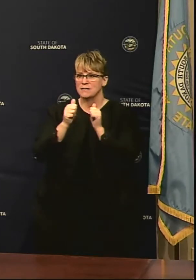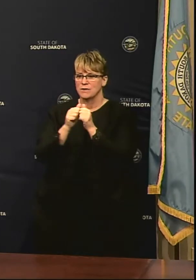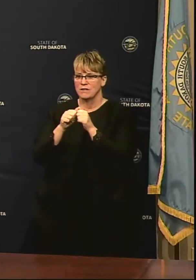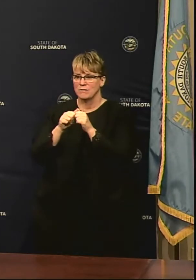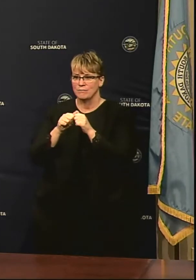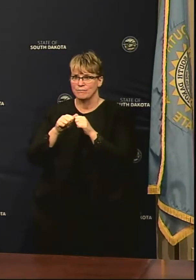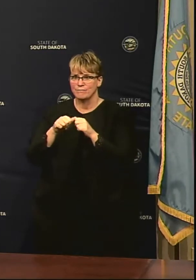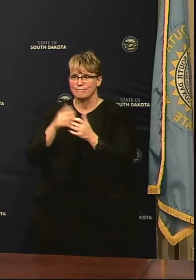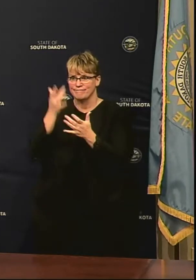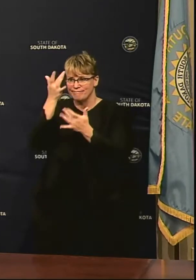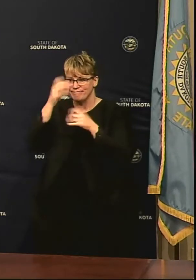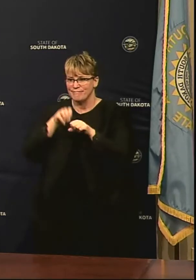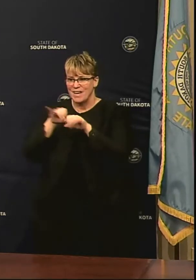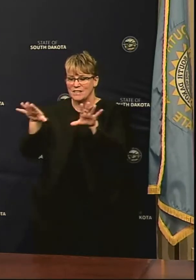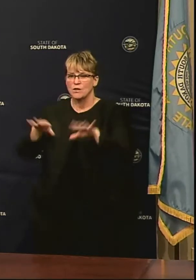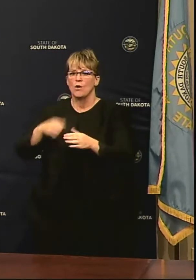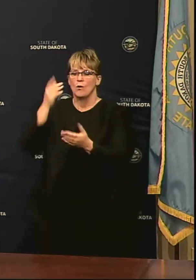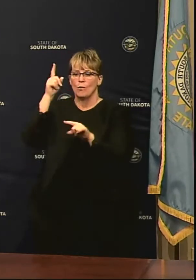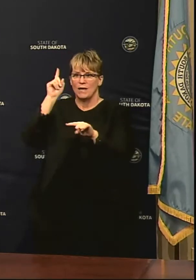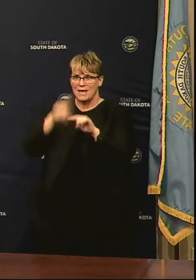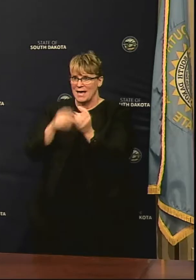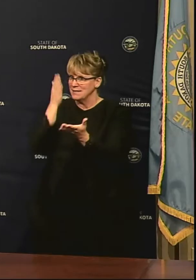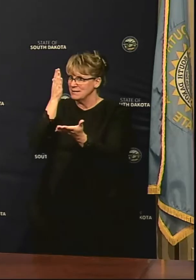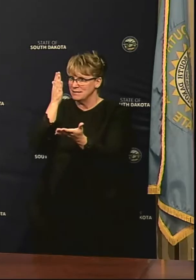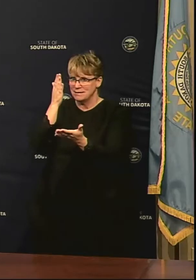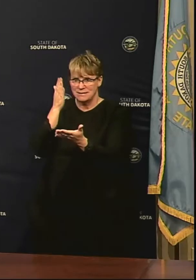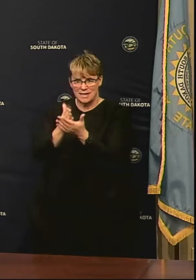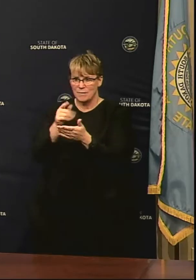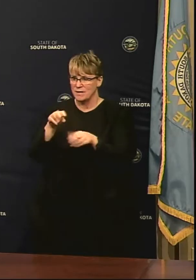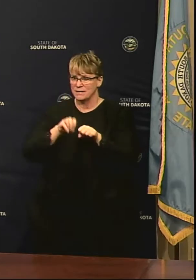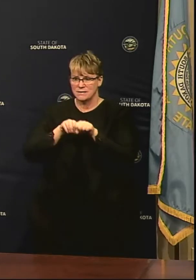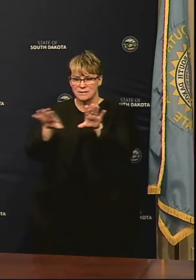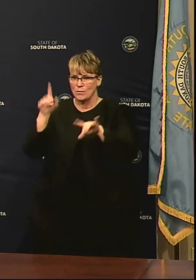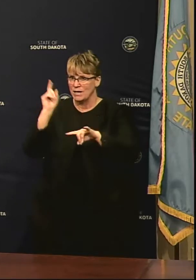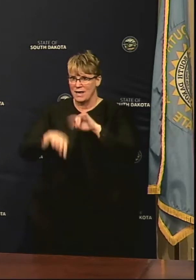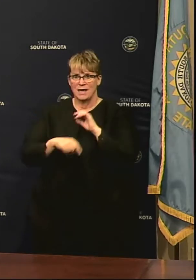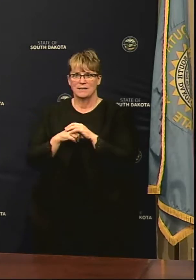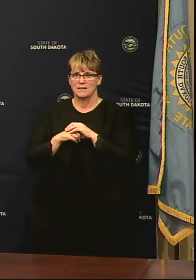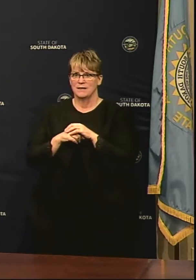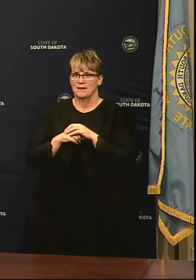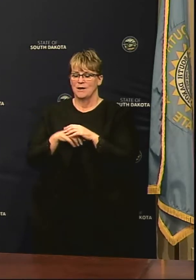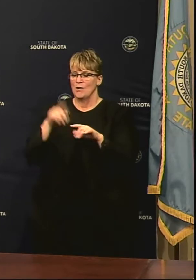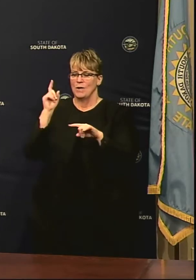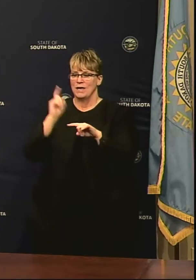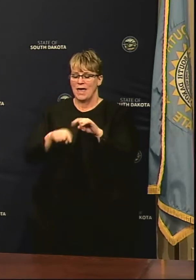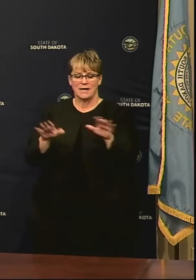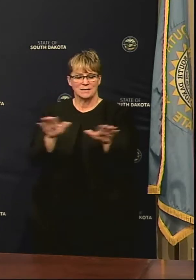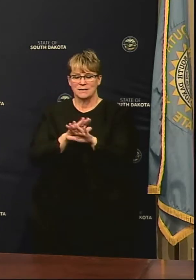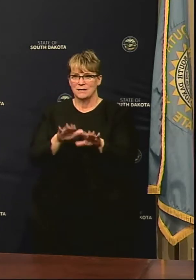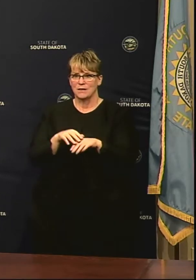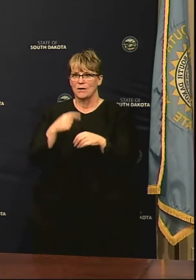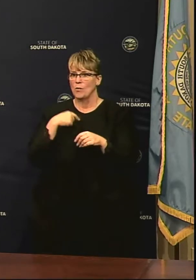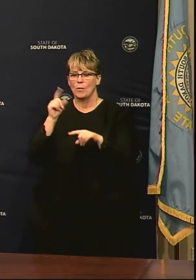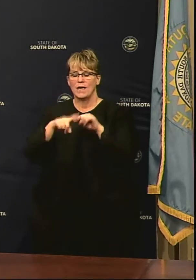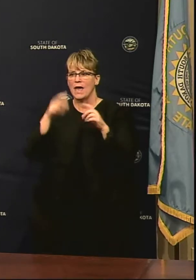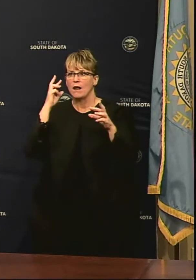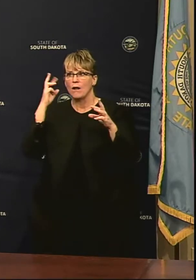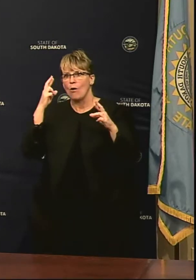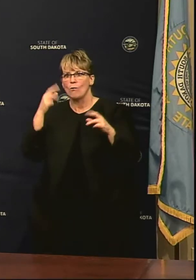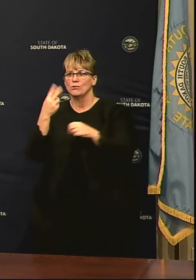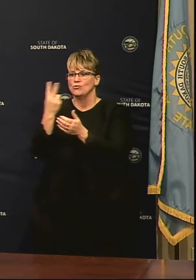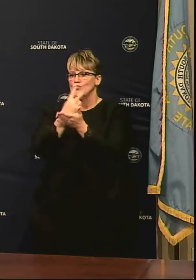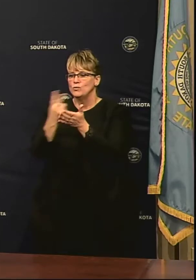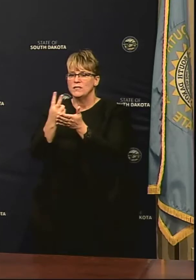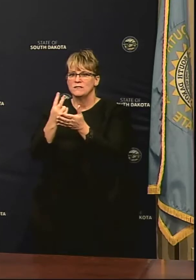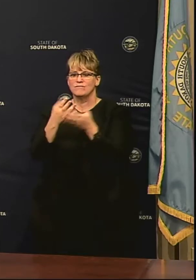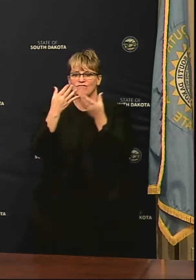viruses tells us that we cannot stop this virus. We can't hope that in 2 weeks it's just going to be gone and everything will go back